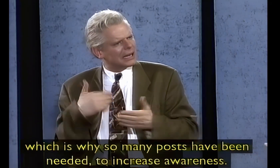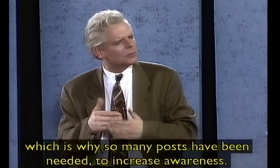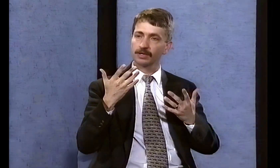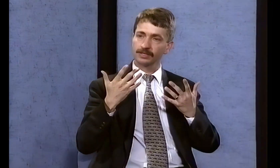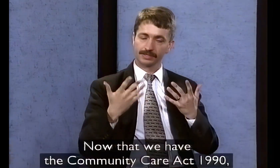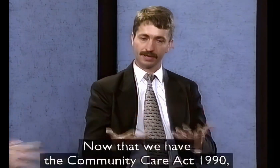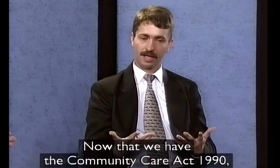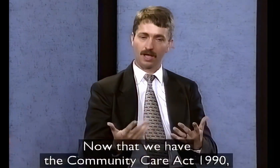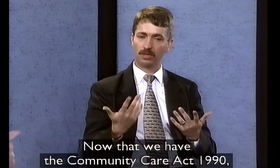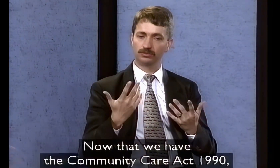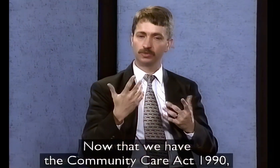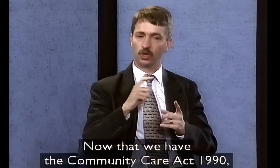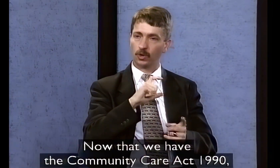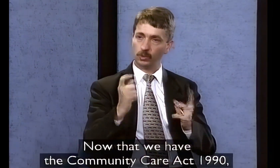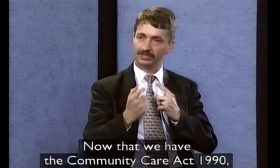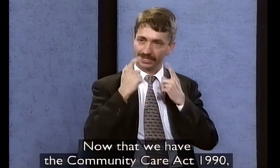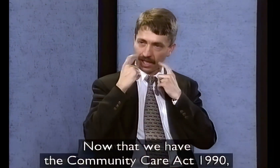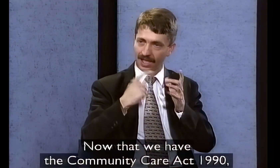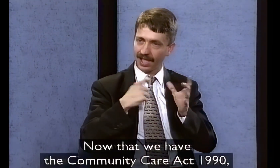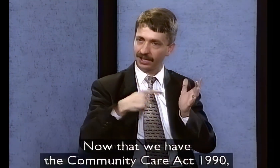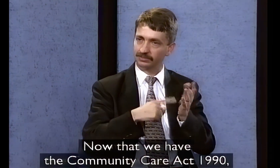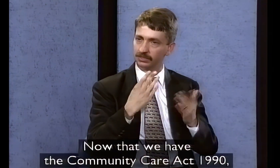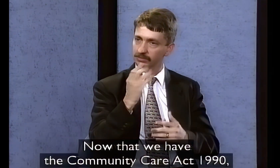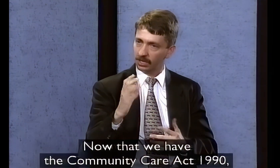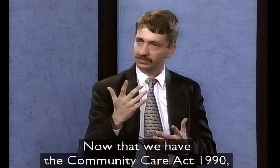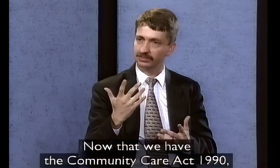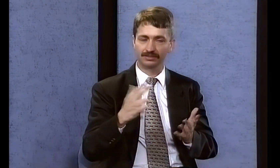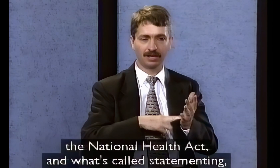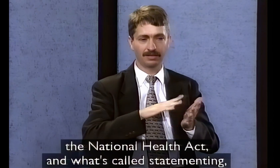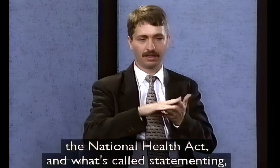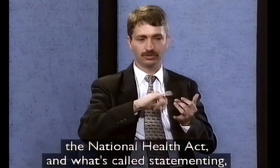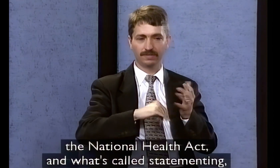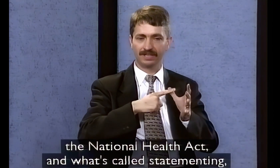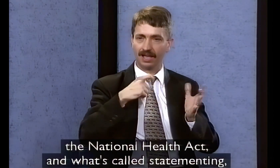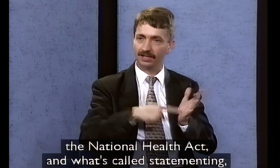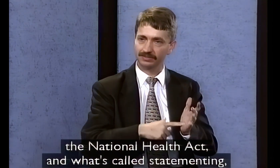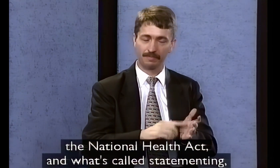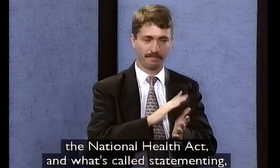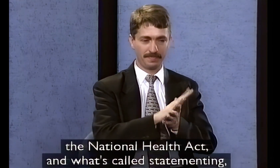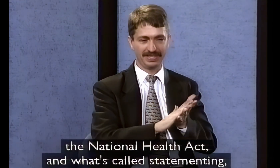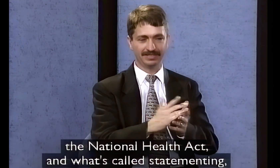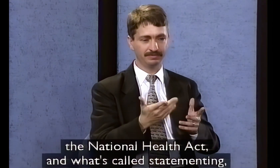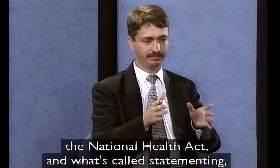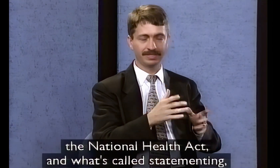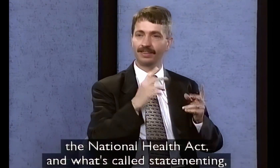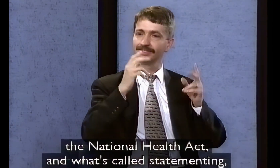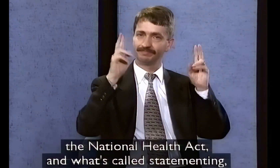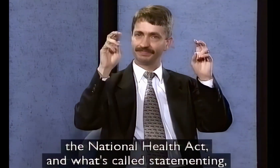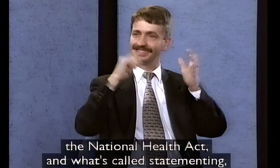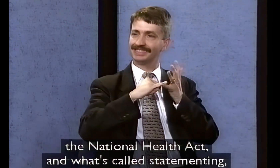awareness. Well, now that we have the Community Care Act 1990, the National Health Act, and what's called statementing, it means that the local